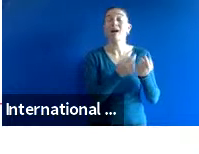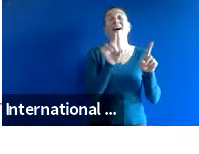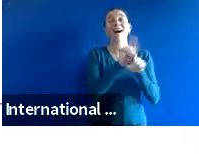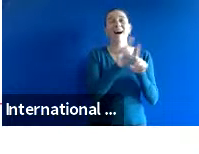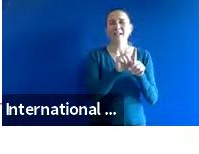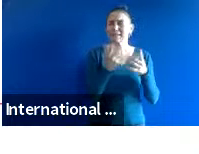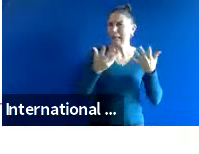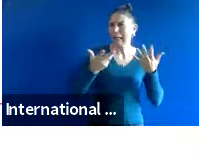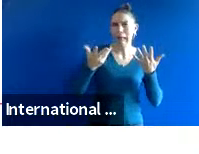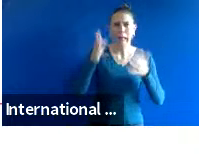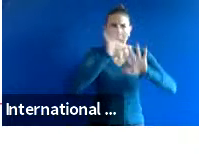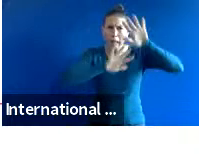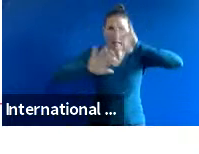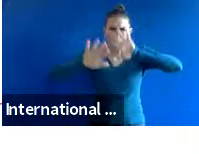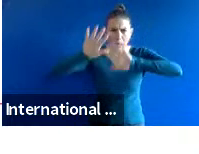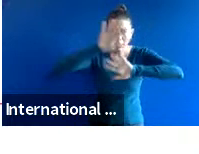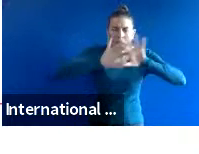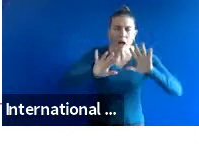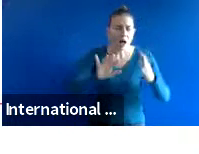on the need of